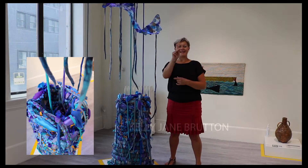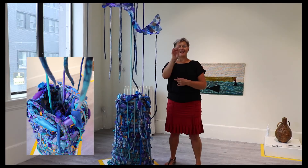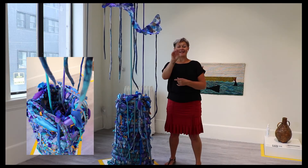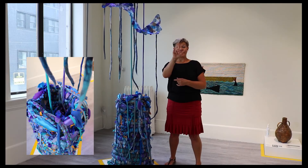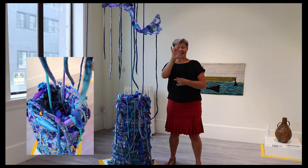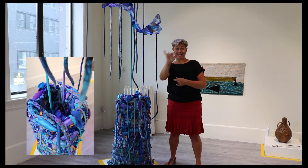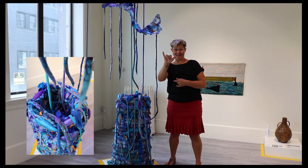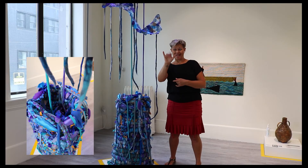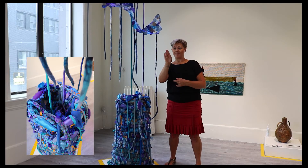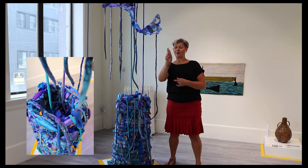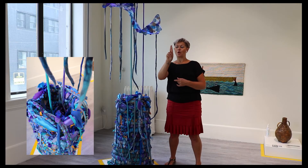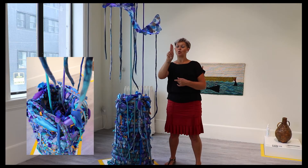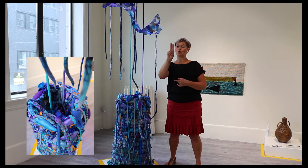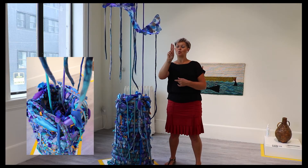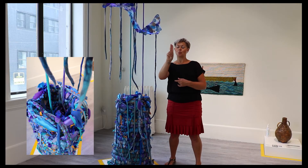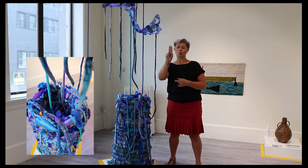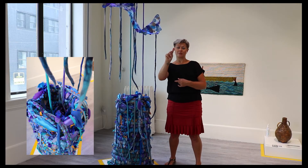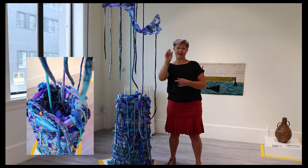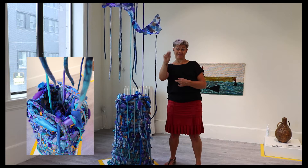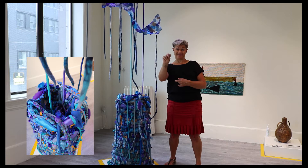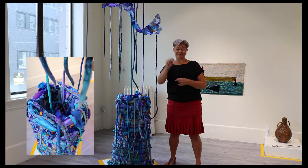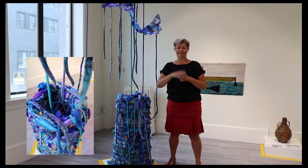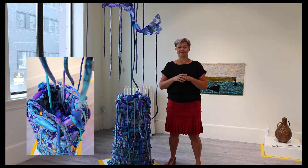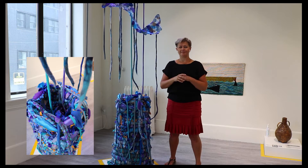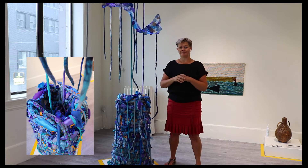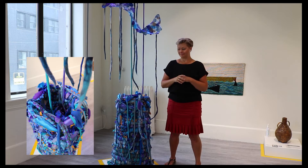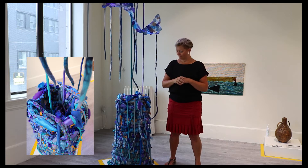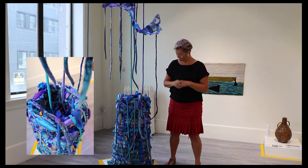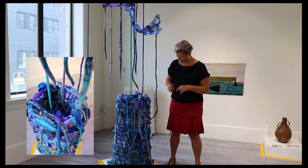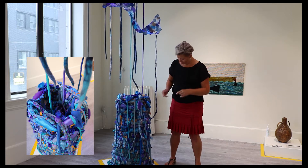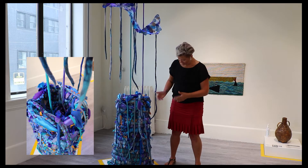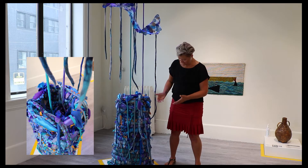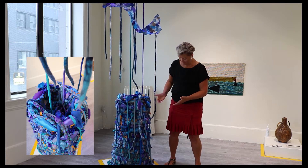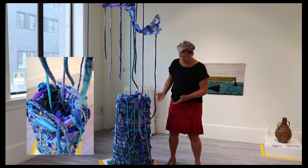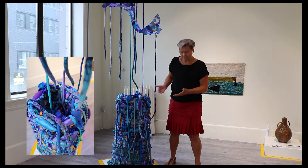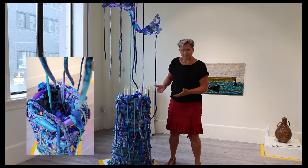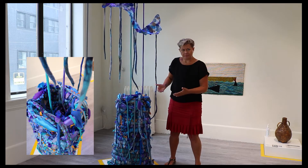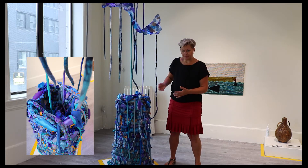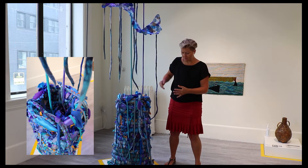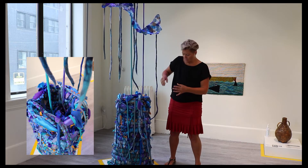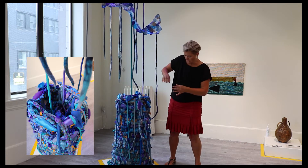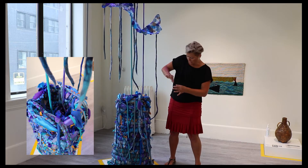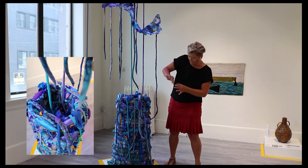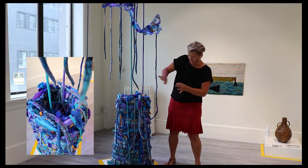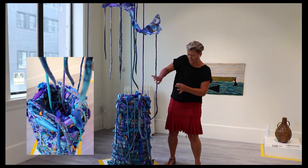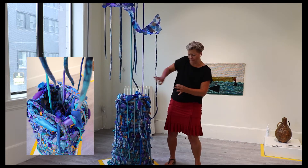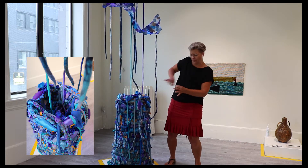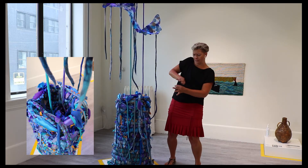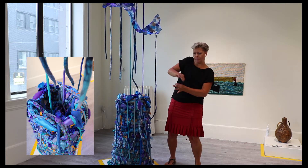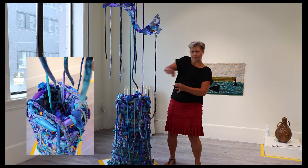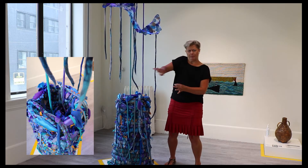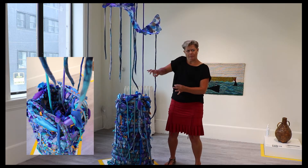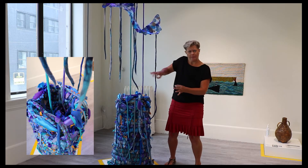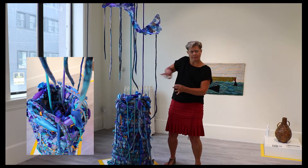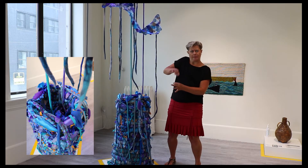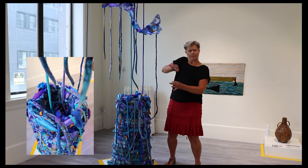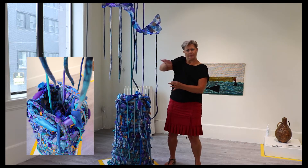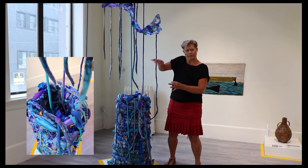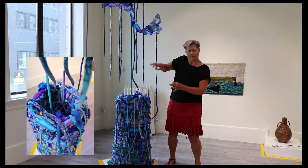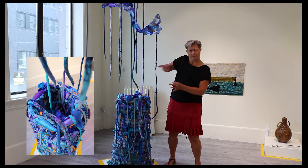Kelly Bruton. Sitting slightly off the floor, coils of cloth are spiraling, sitting on top of